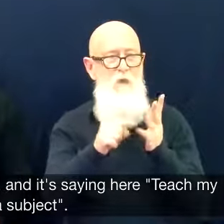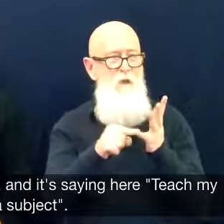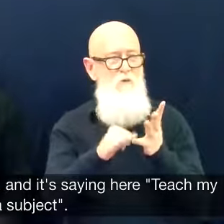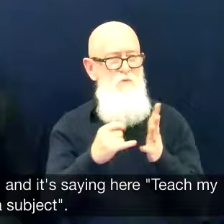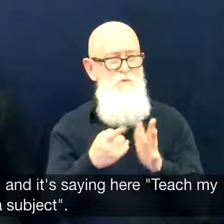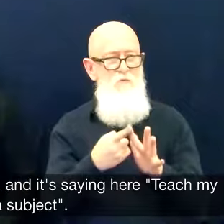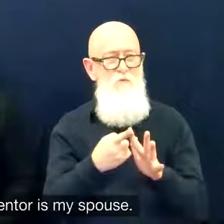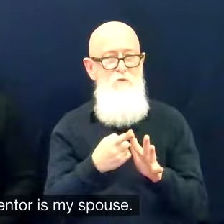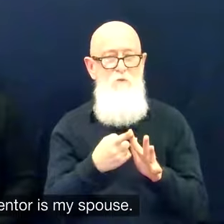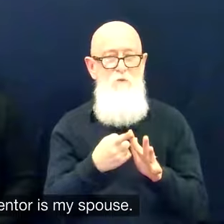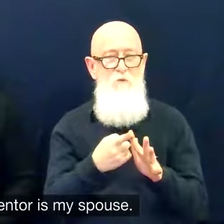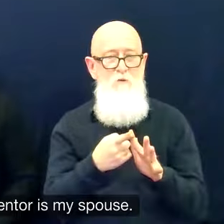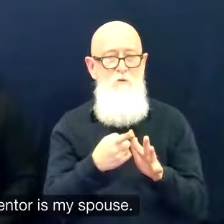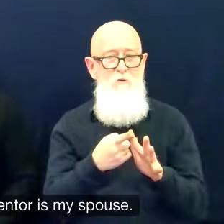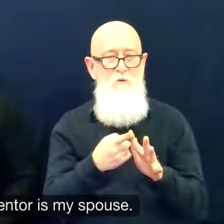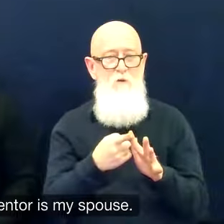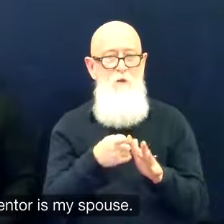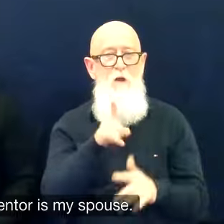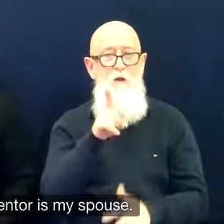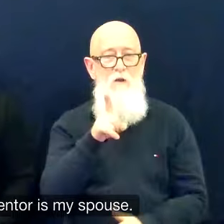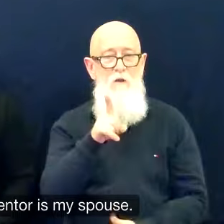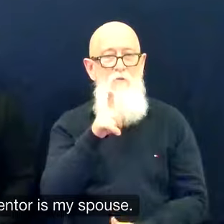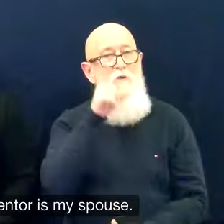can complete that by the end of 2019.